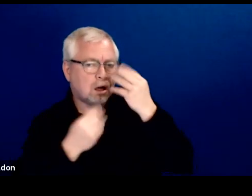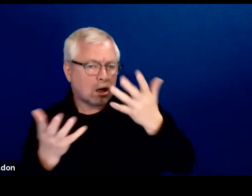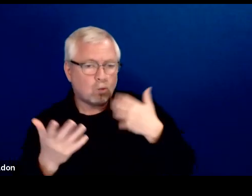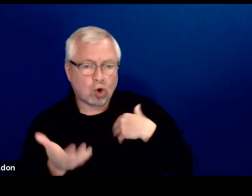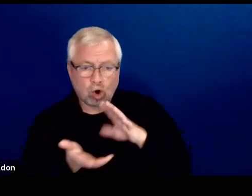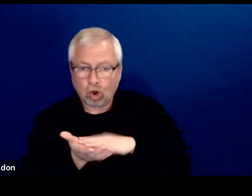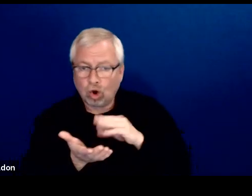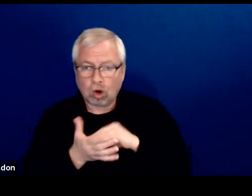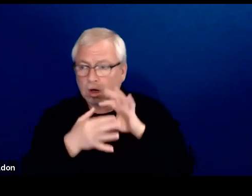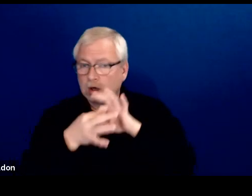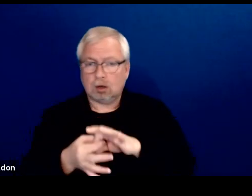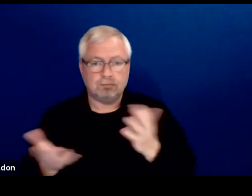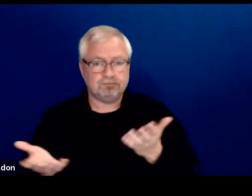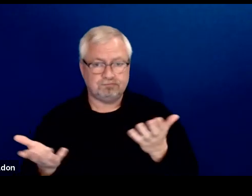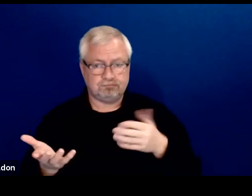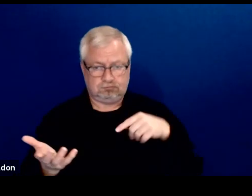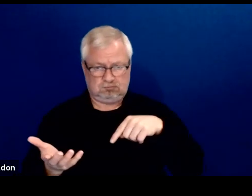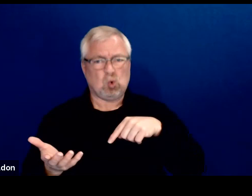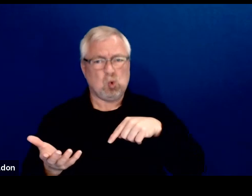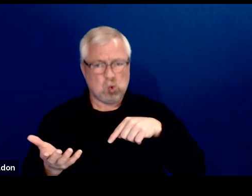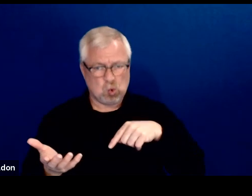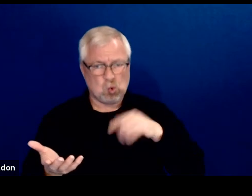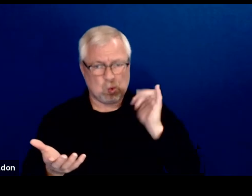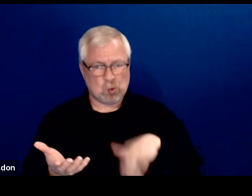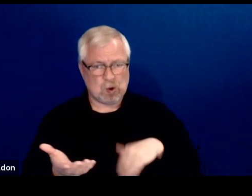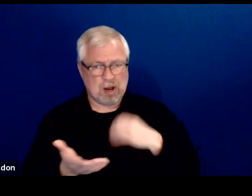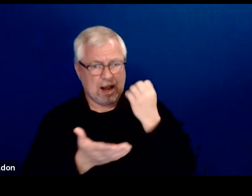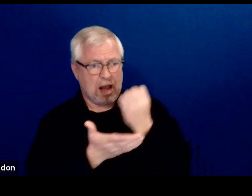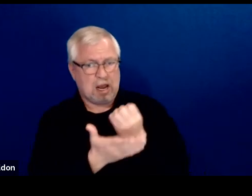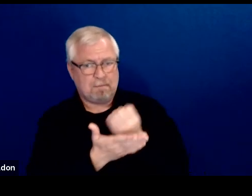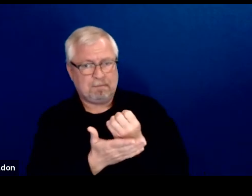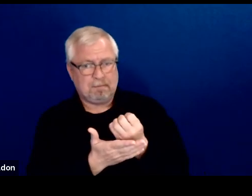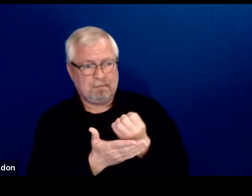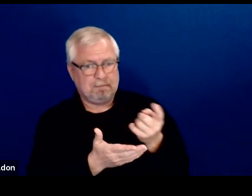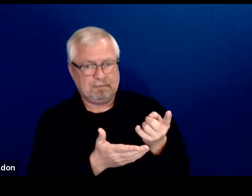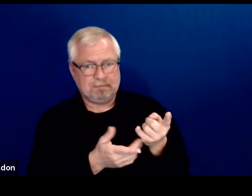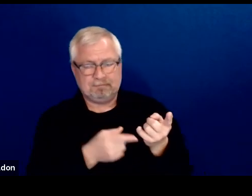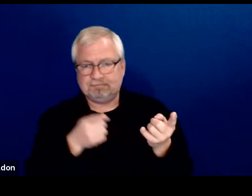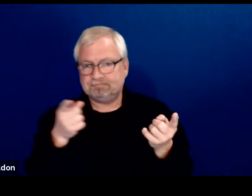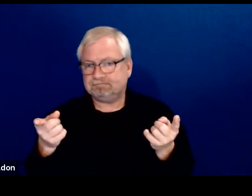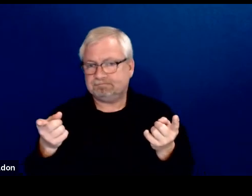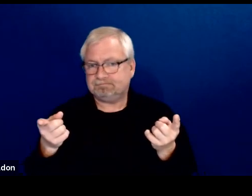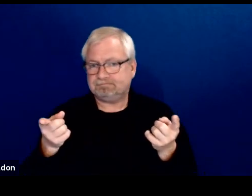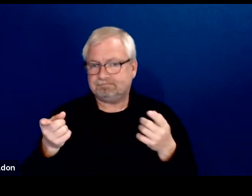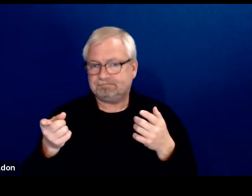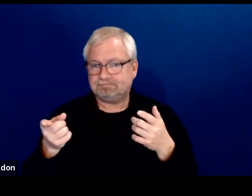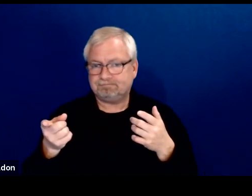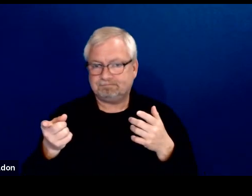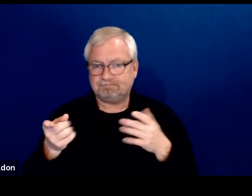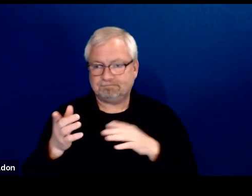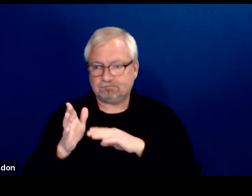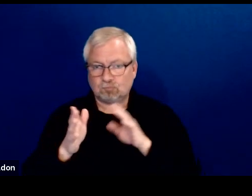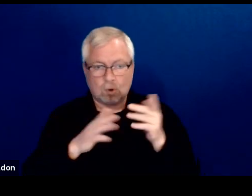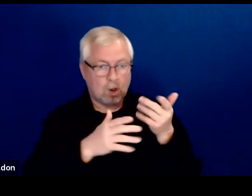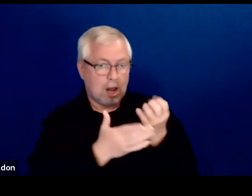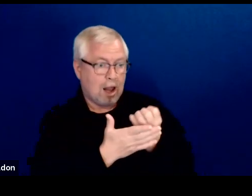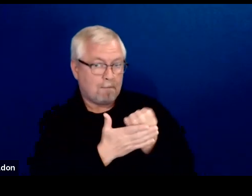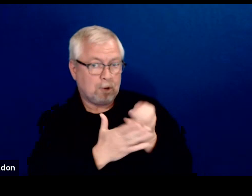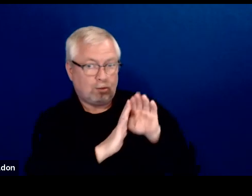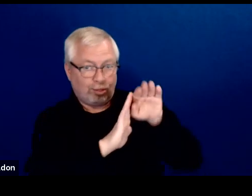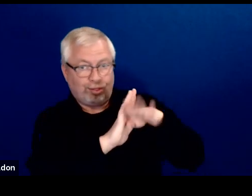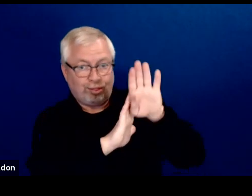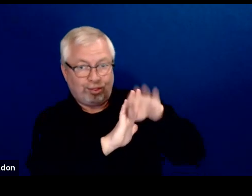do economically without jeopardizing the gains we've made, without ending up in a New York, Louisiana, or